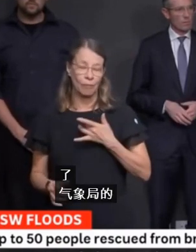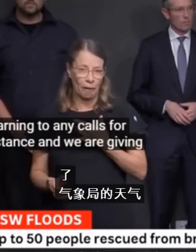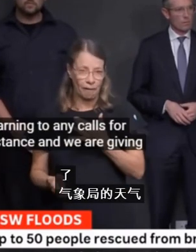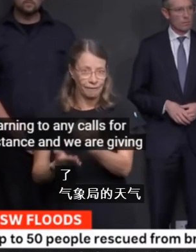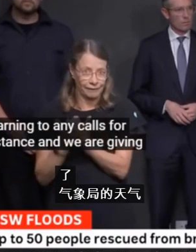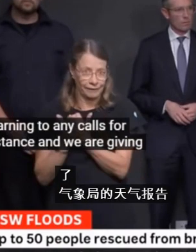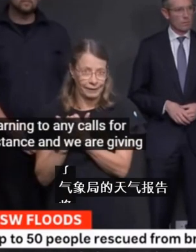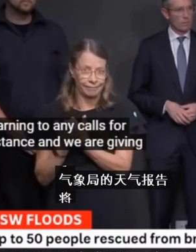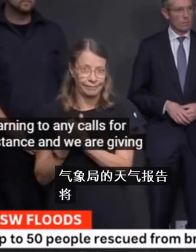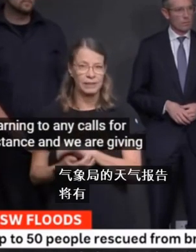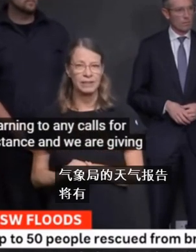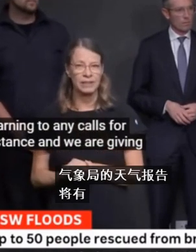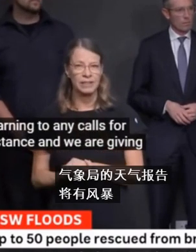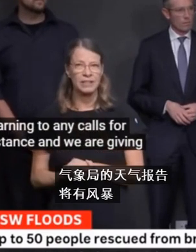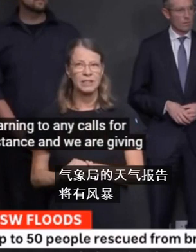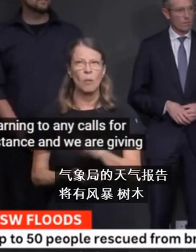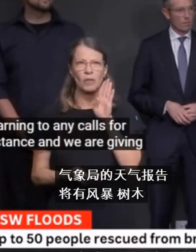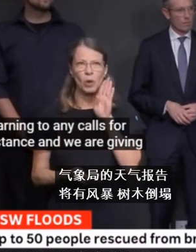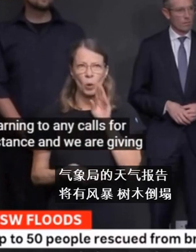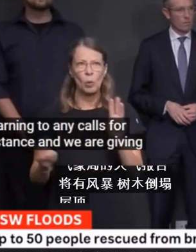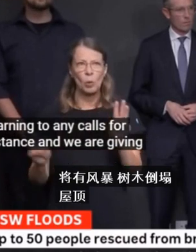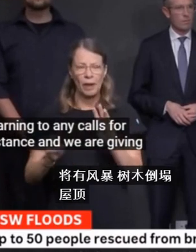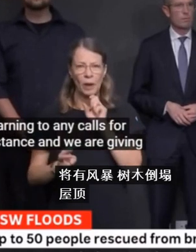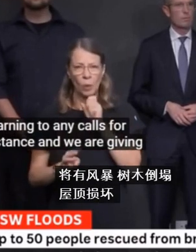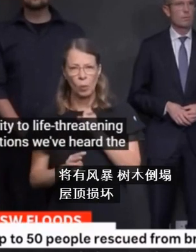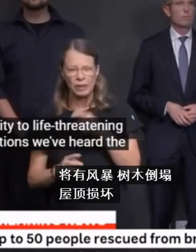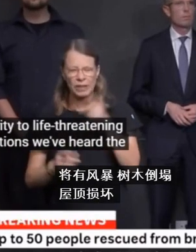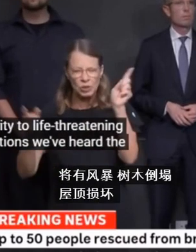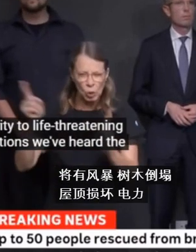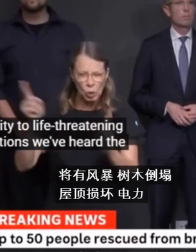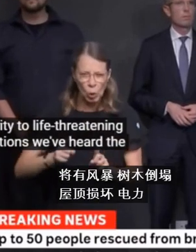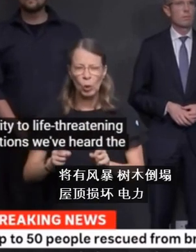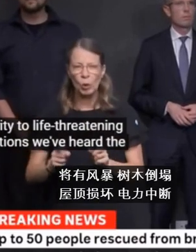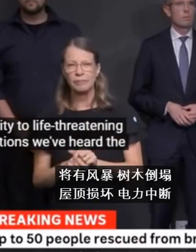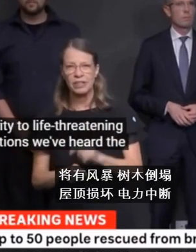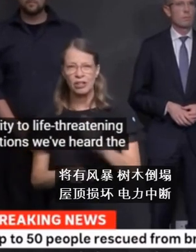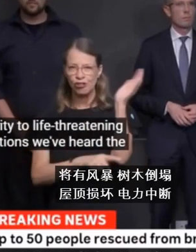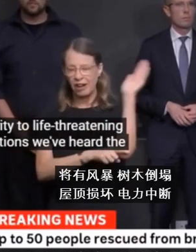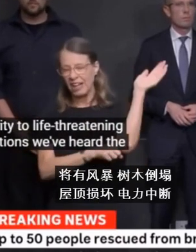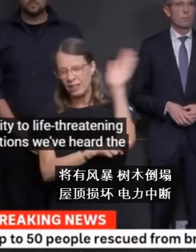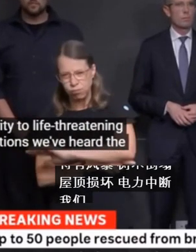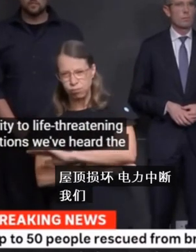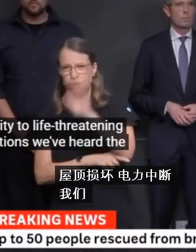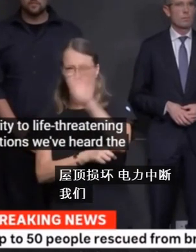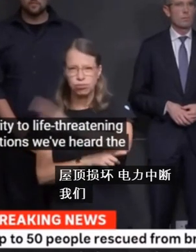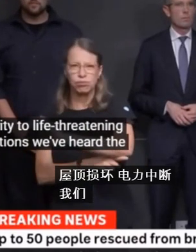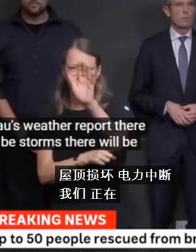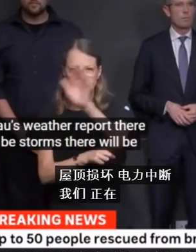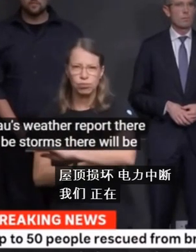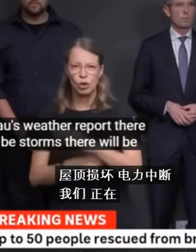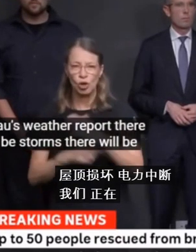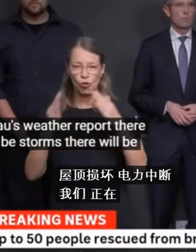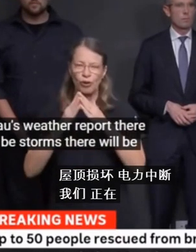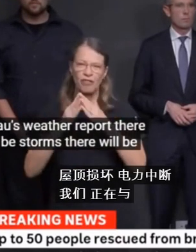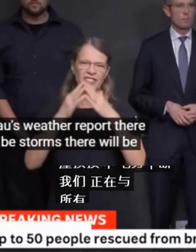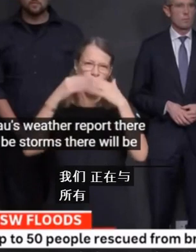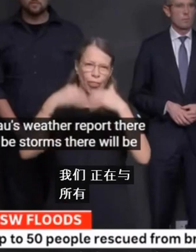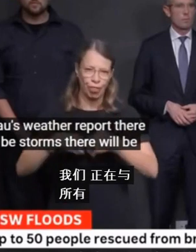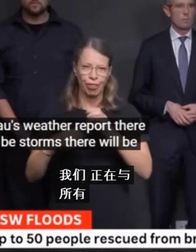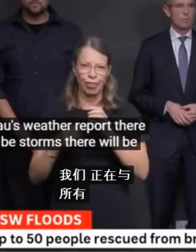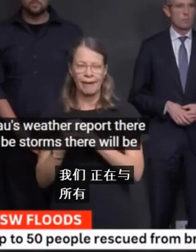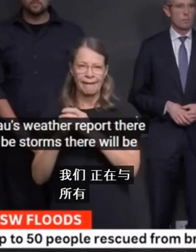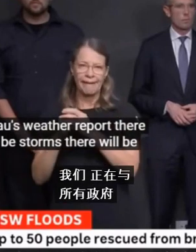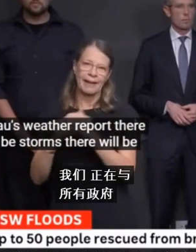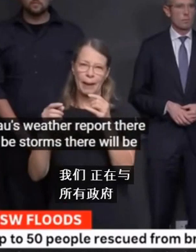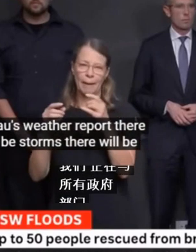weather report. There will be storms, there will be trees down, there will be roof damage, there will be power breakages. We are working with the